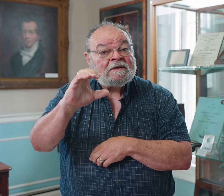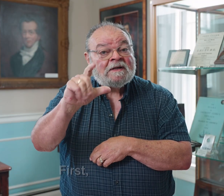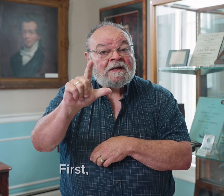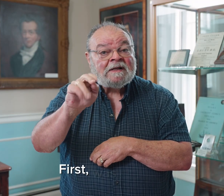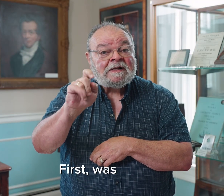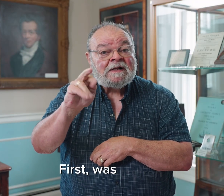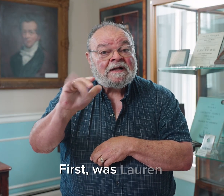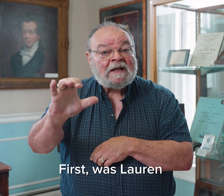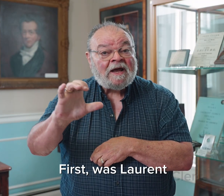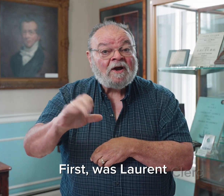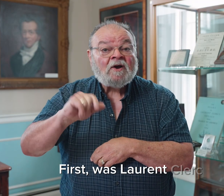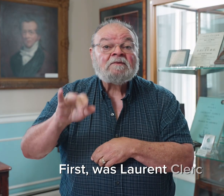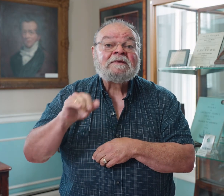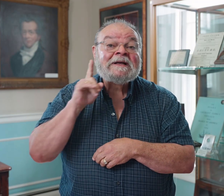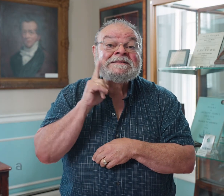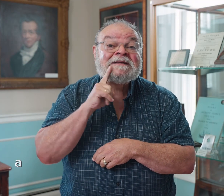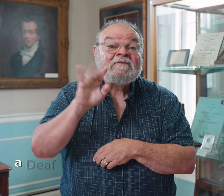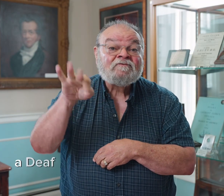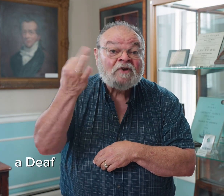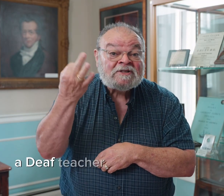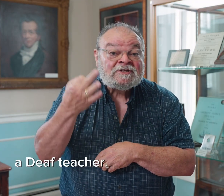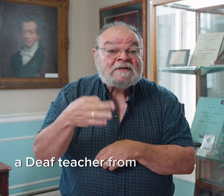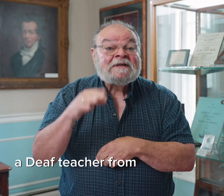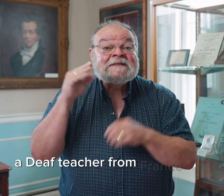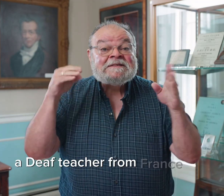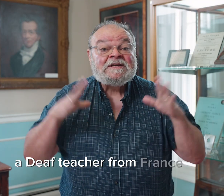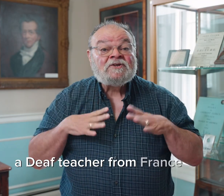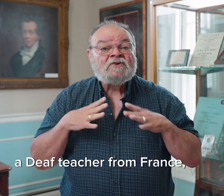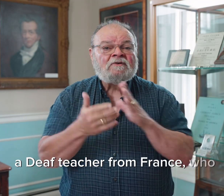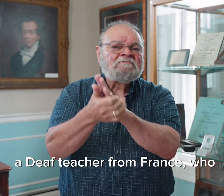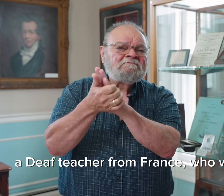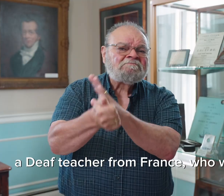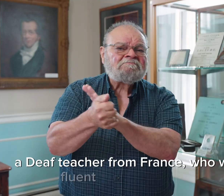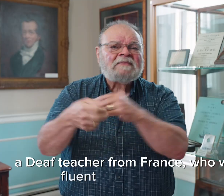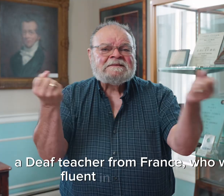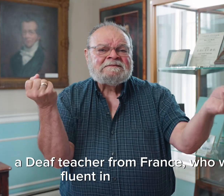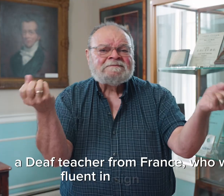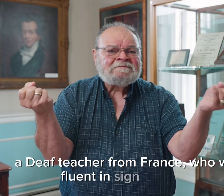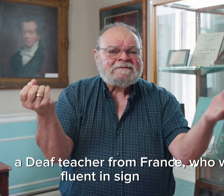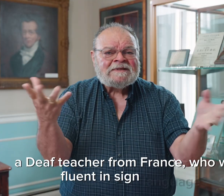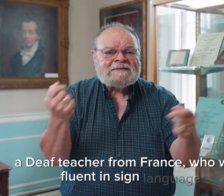First was Laurent Clerc, a deaf teacher from France who was fluent in sign language.